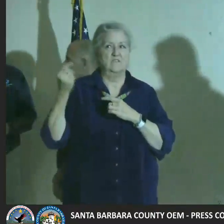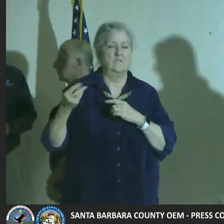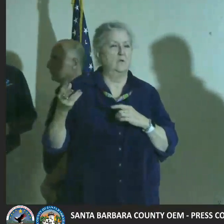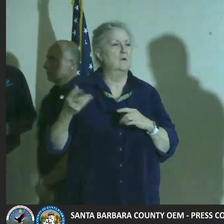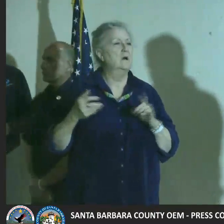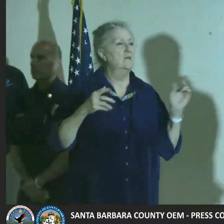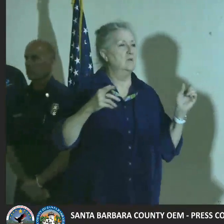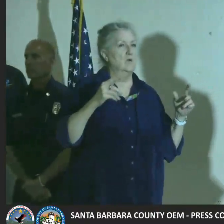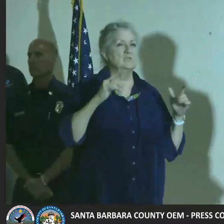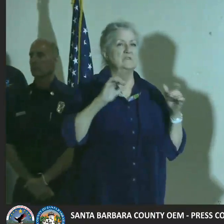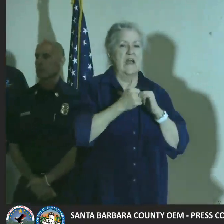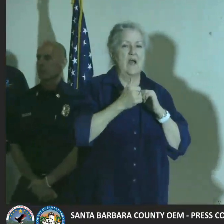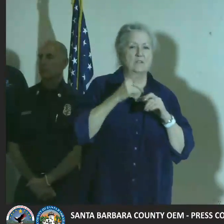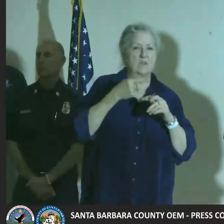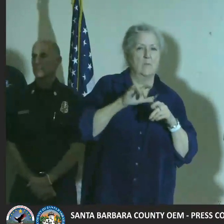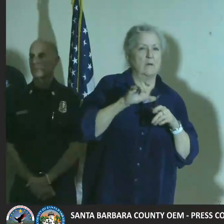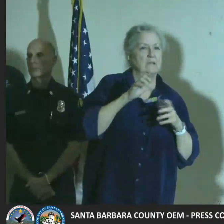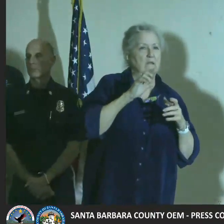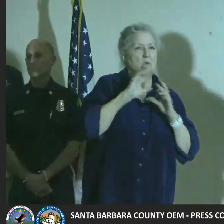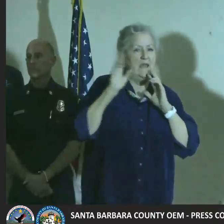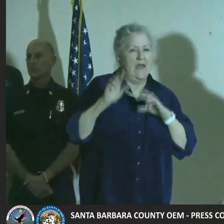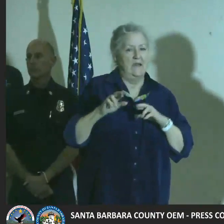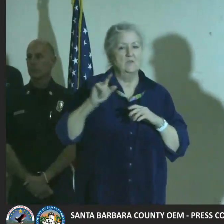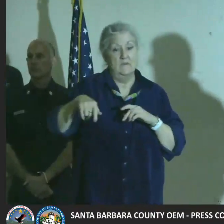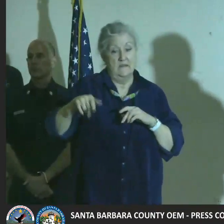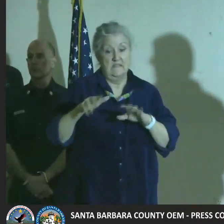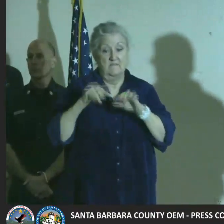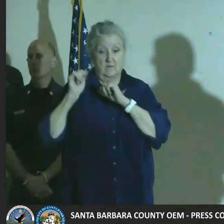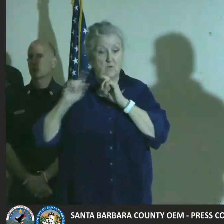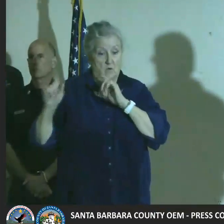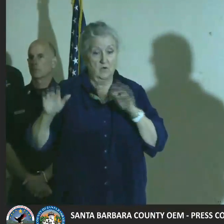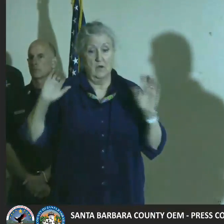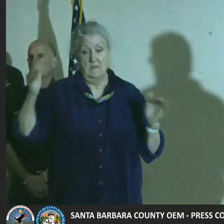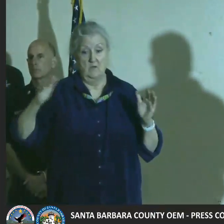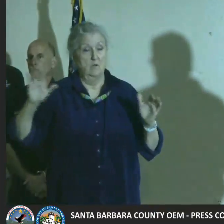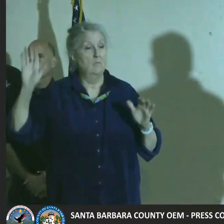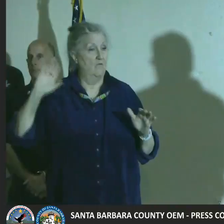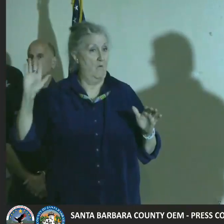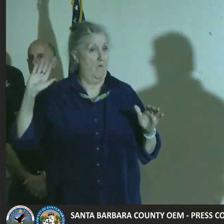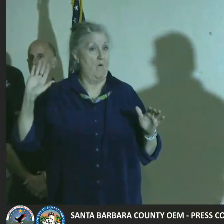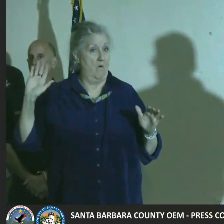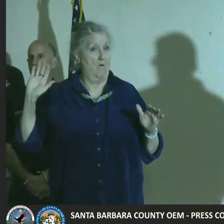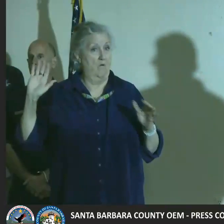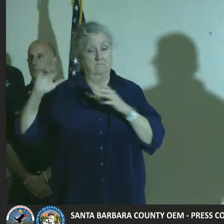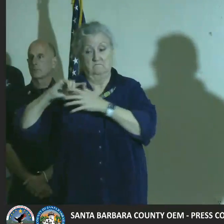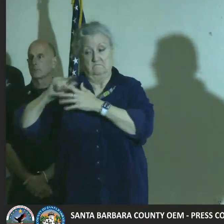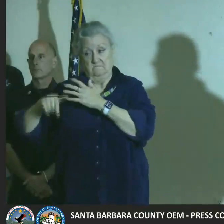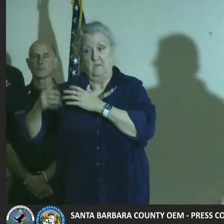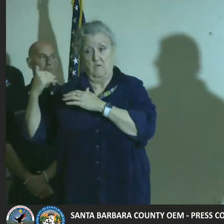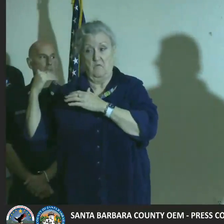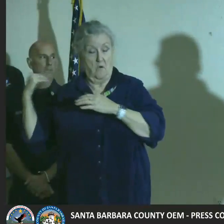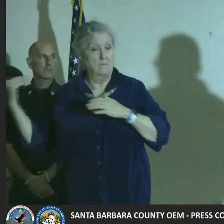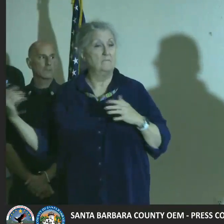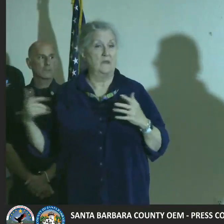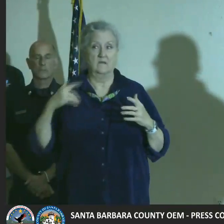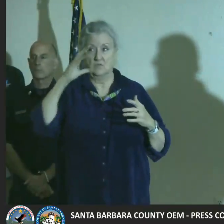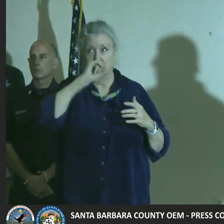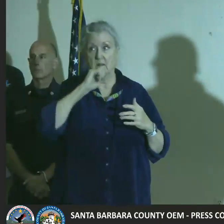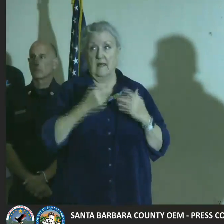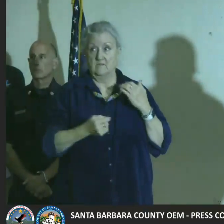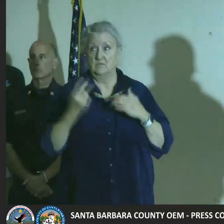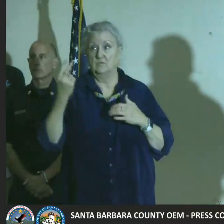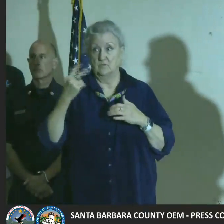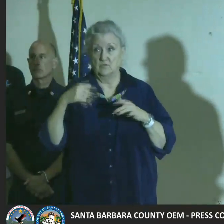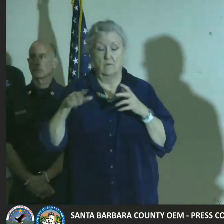The question was, how did the public react to this evacuation order compared to the prior ones that we had with, I assume, with the last